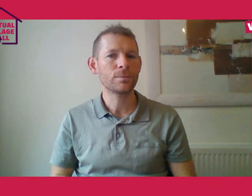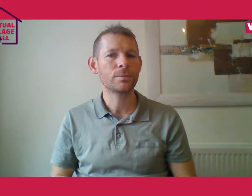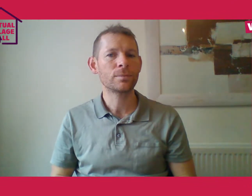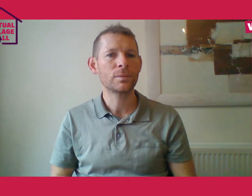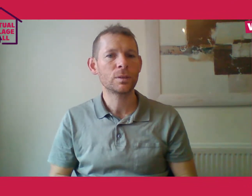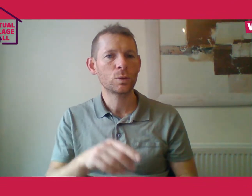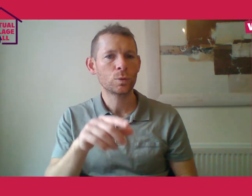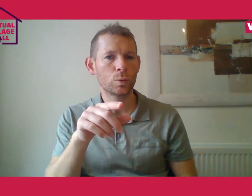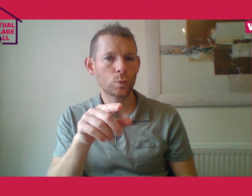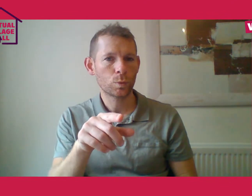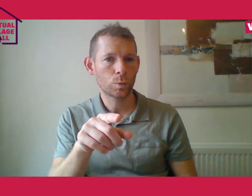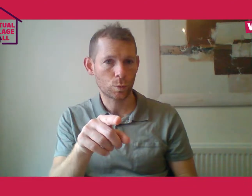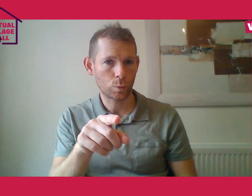So here is the question.